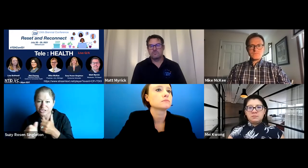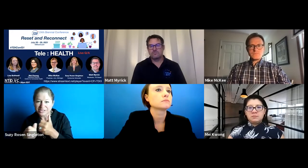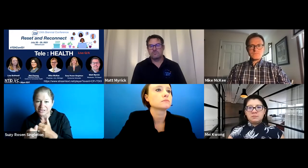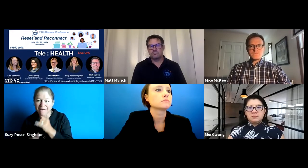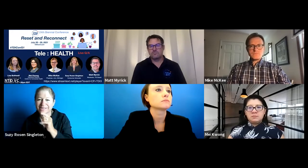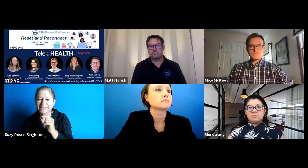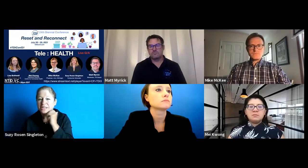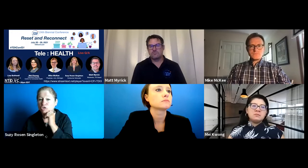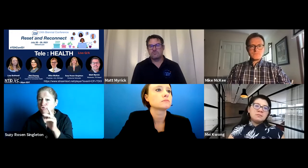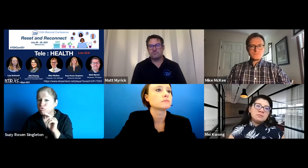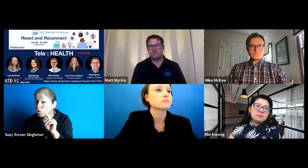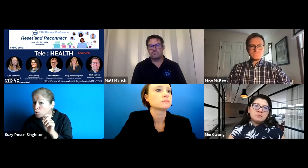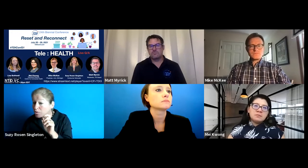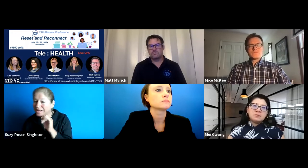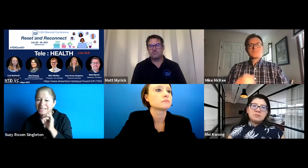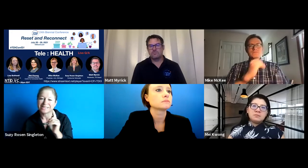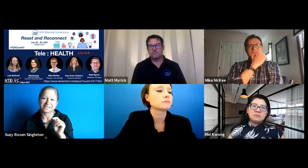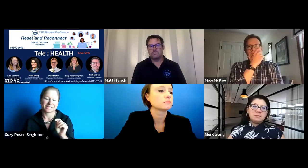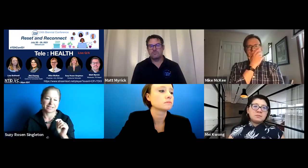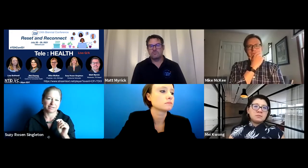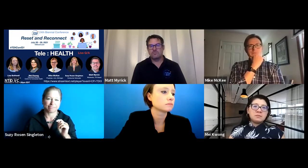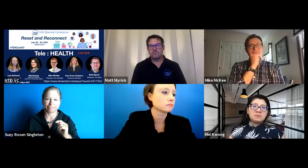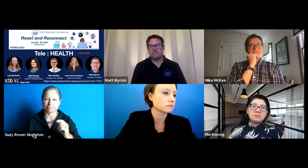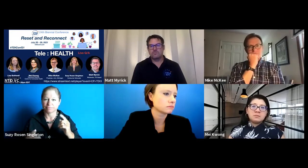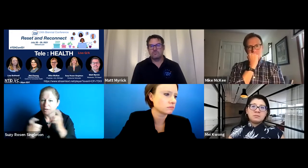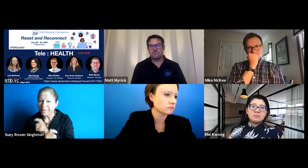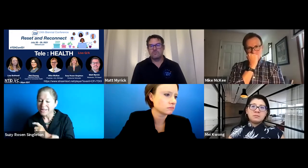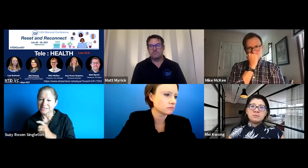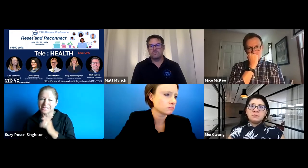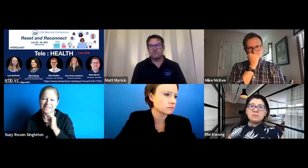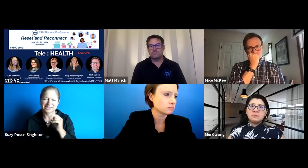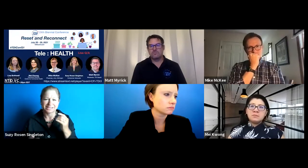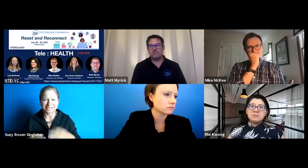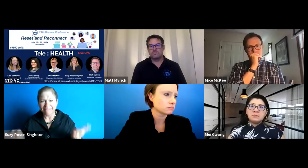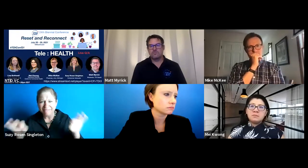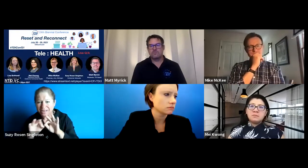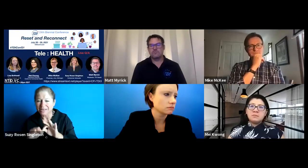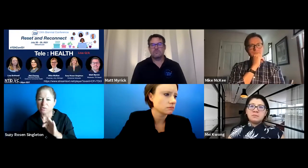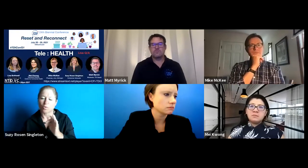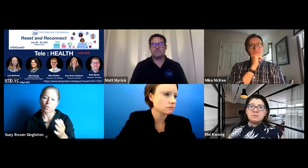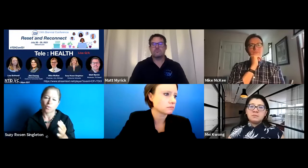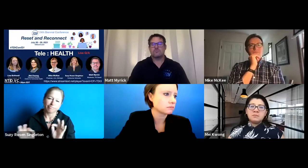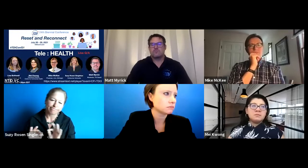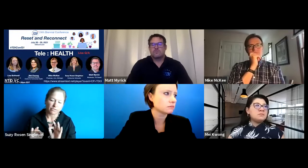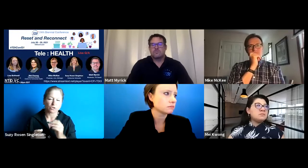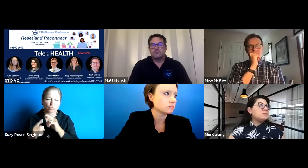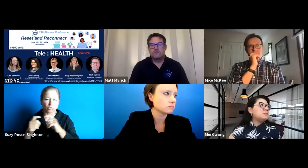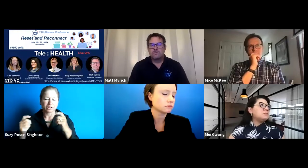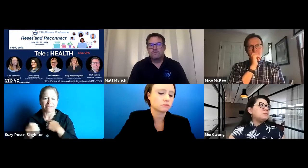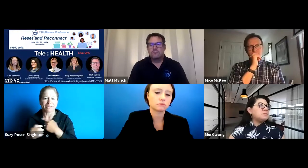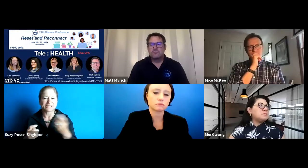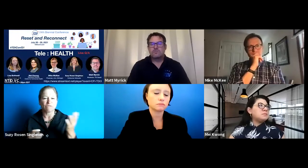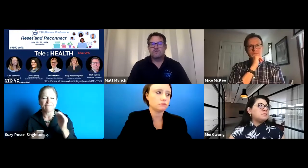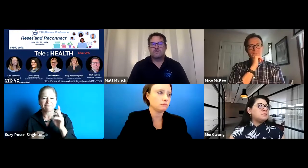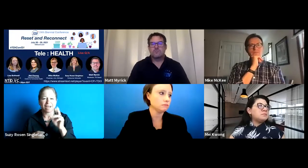communication. So it really does depend on the communication itself, whether it's rote, or complex, whether it's